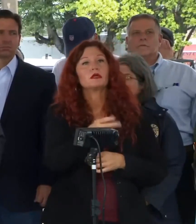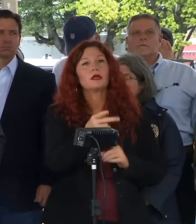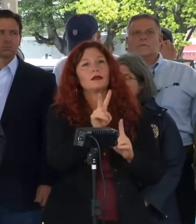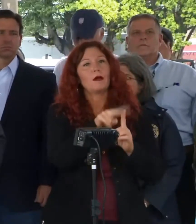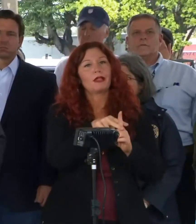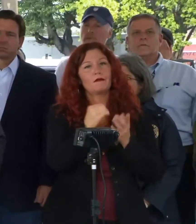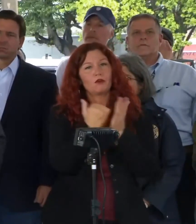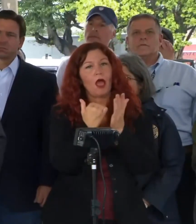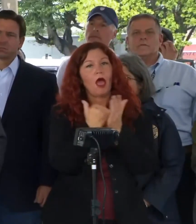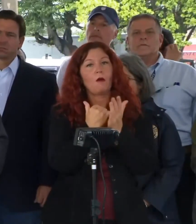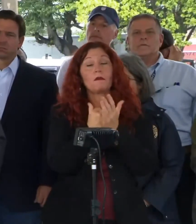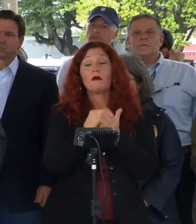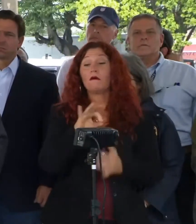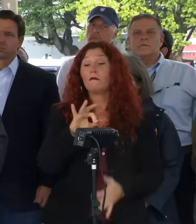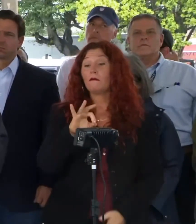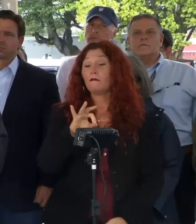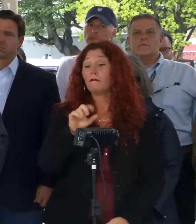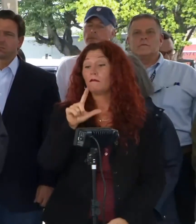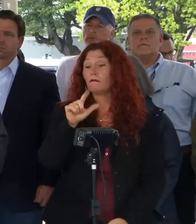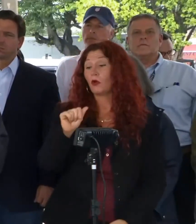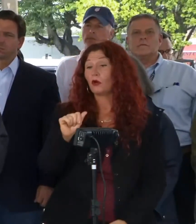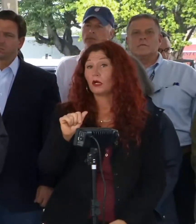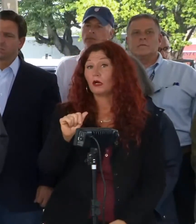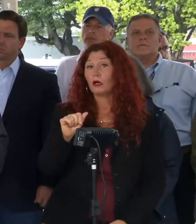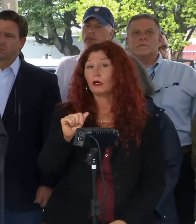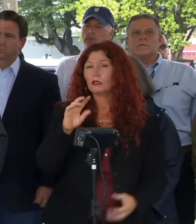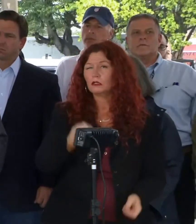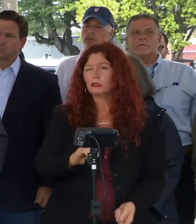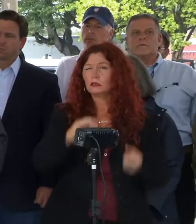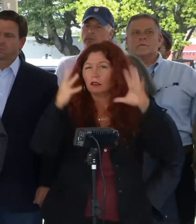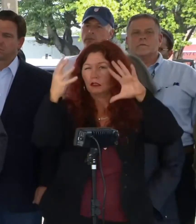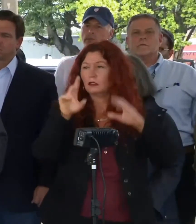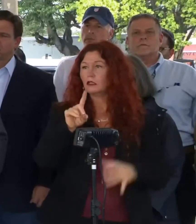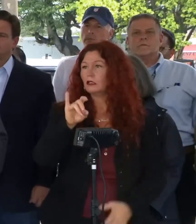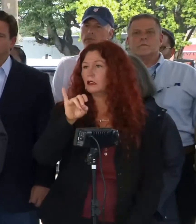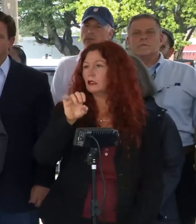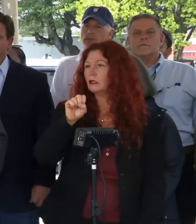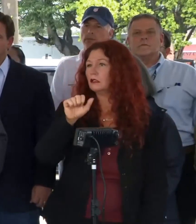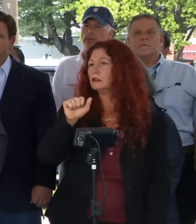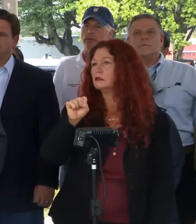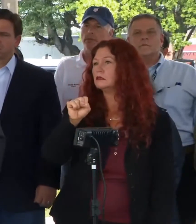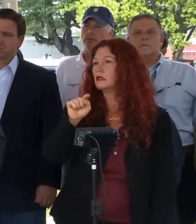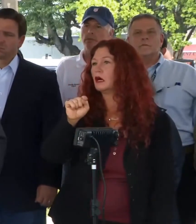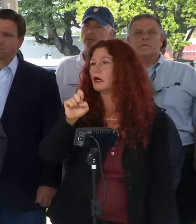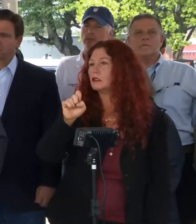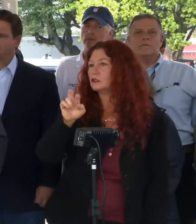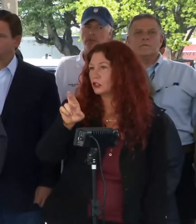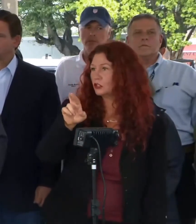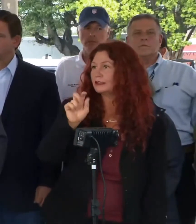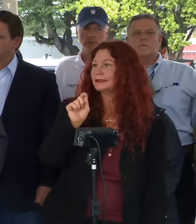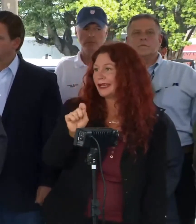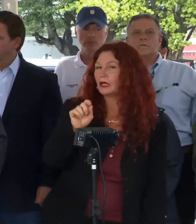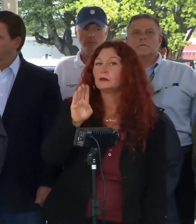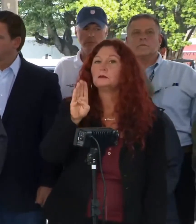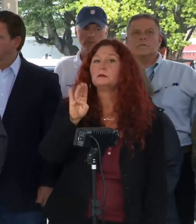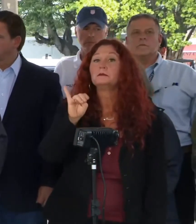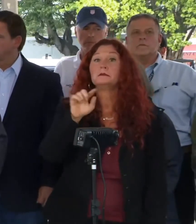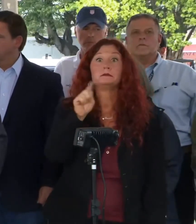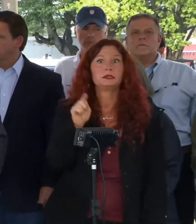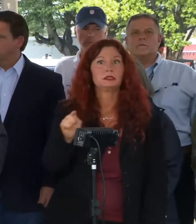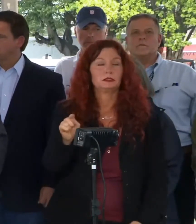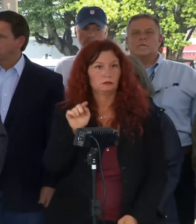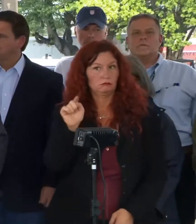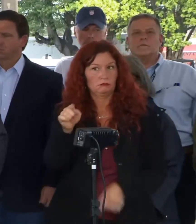floridadisaster.biz, floridadisaster.biz. Now, the state is also requesting the assistance of the Small Business Administration. At the federal level, we've